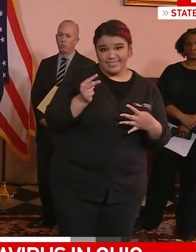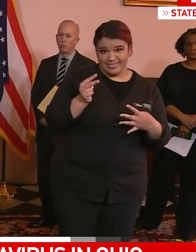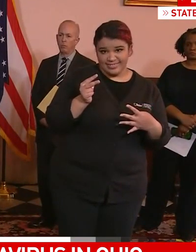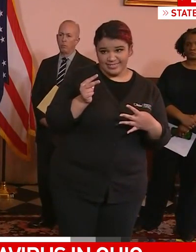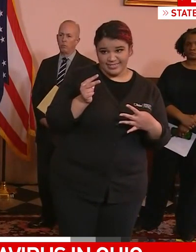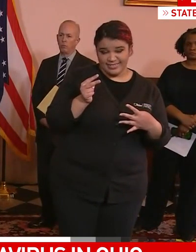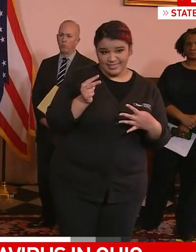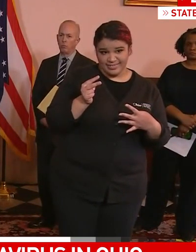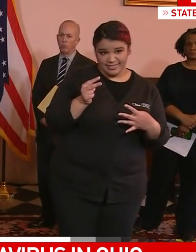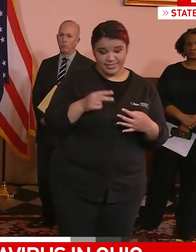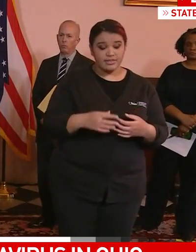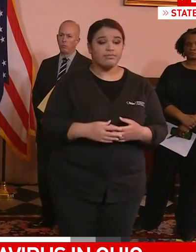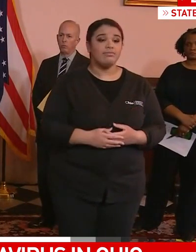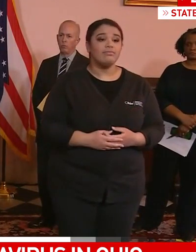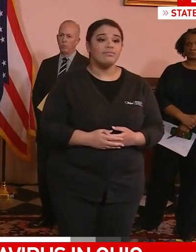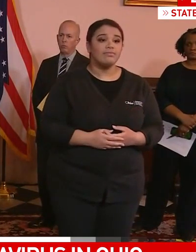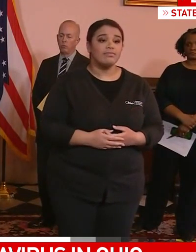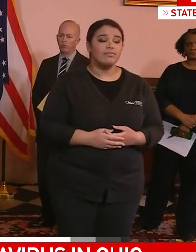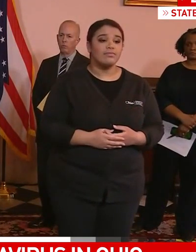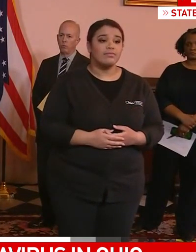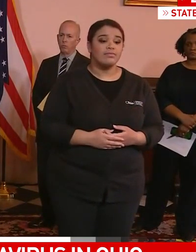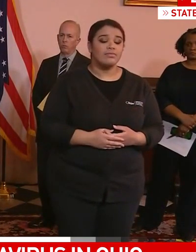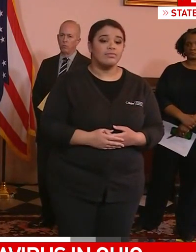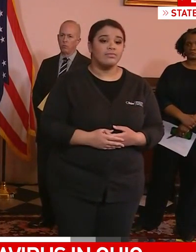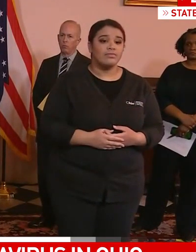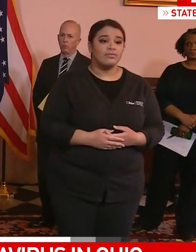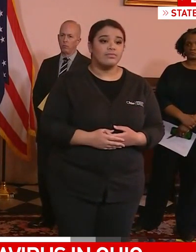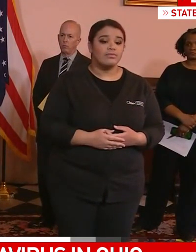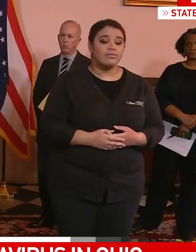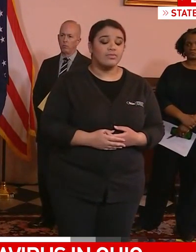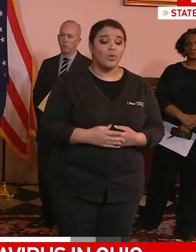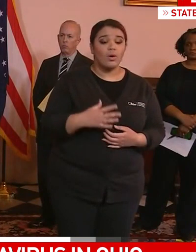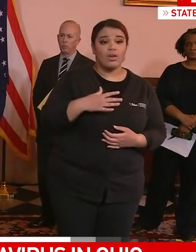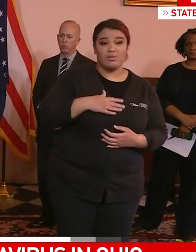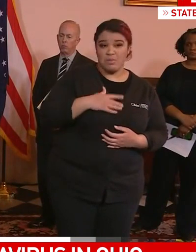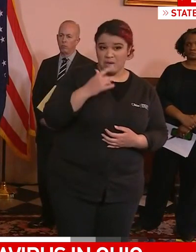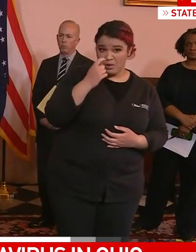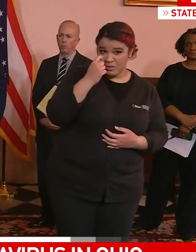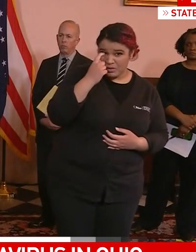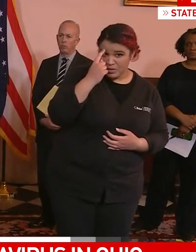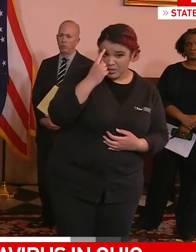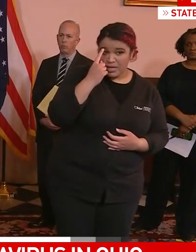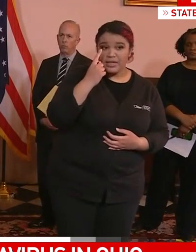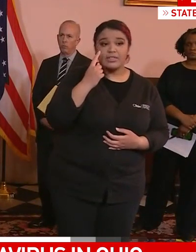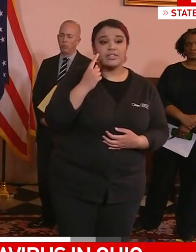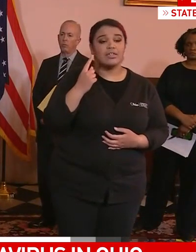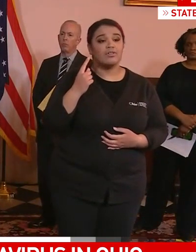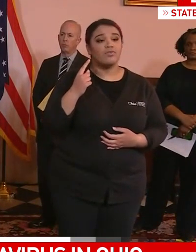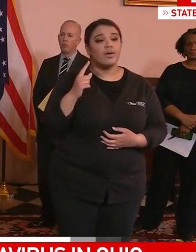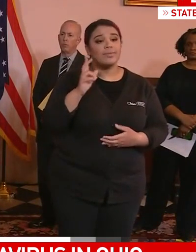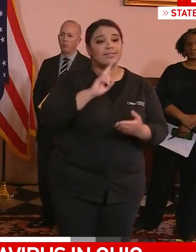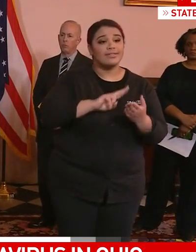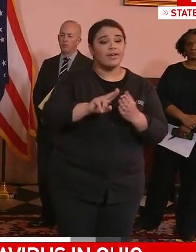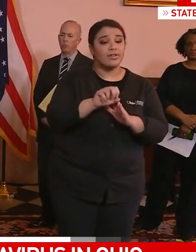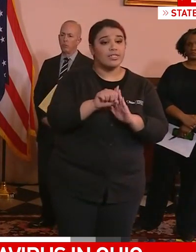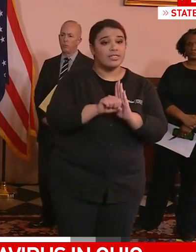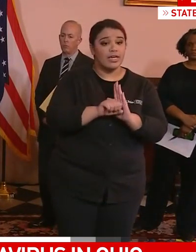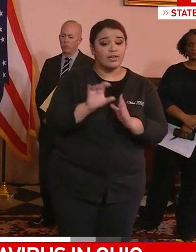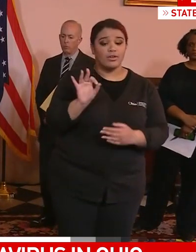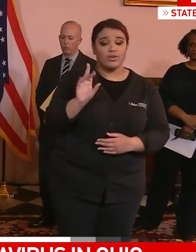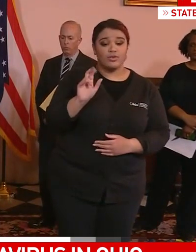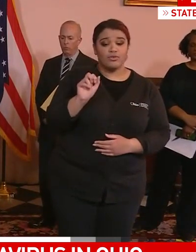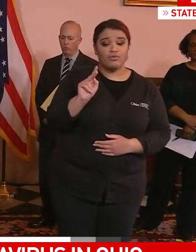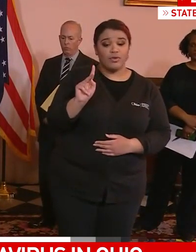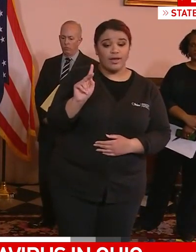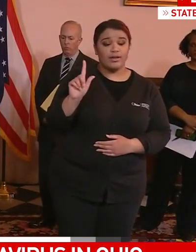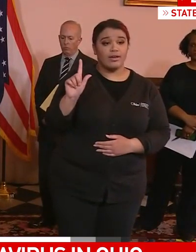election or after this election day itself. My understanding from Frank LaRose is they have 10 days.